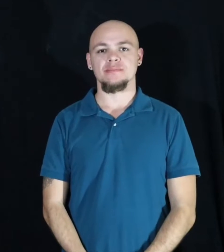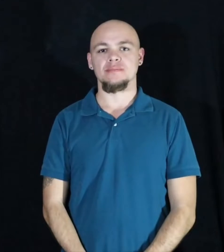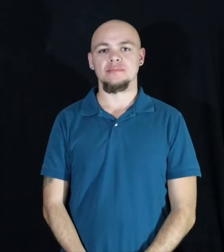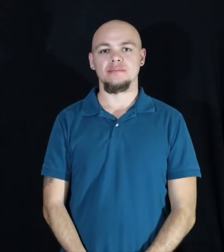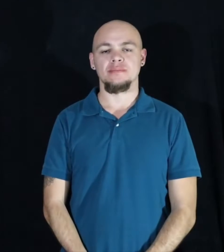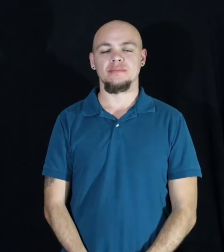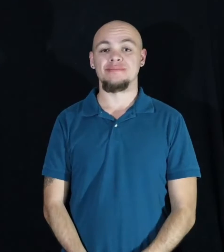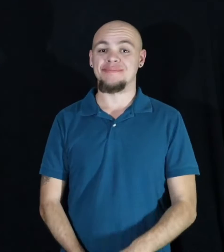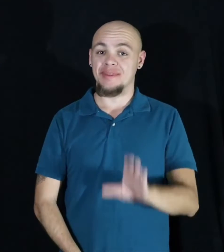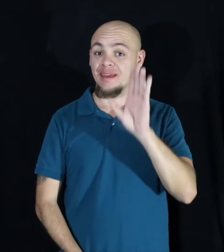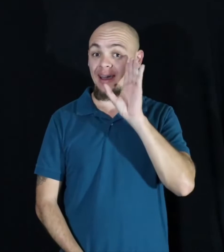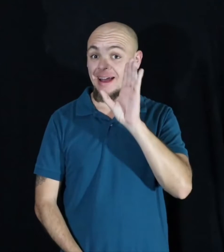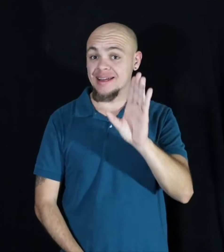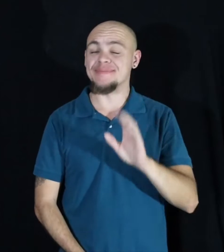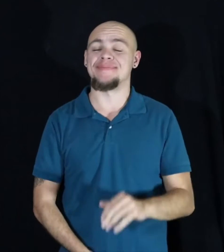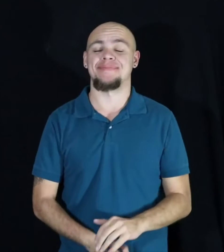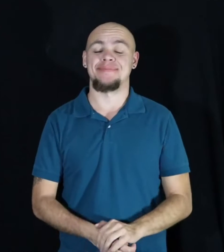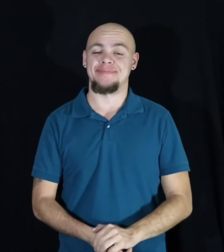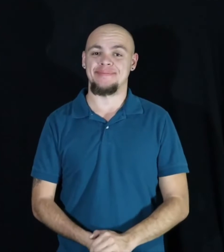Hi.